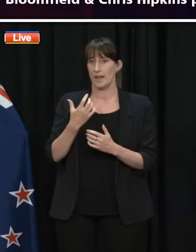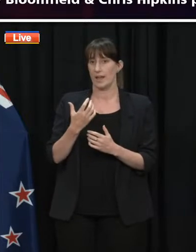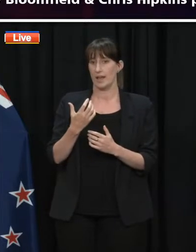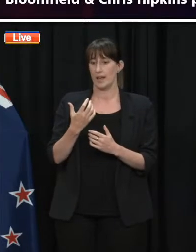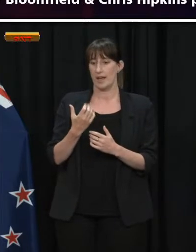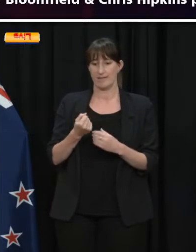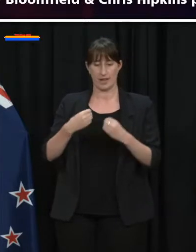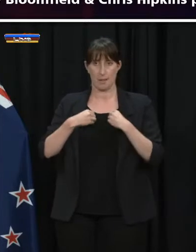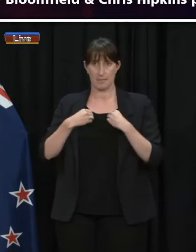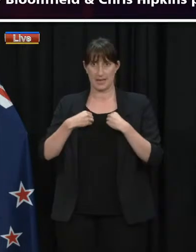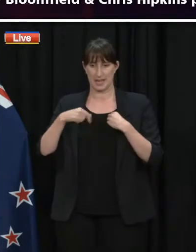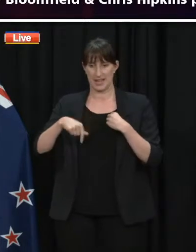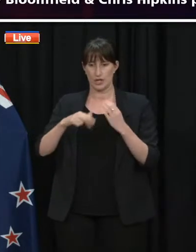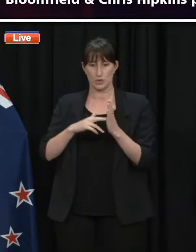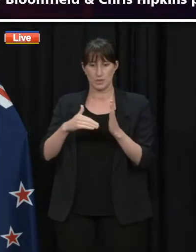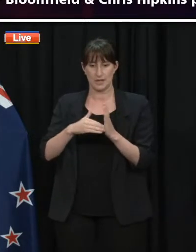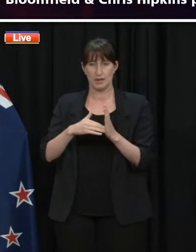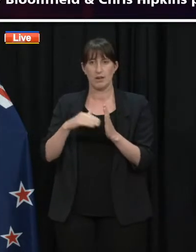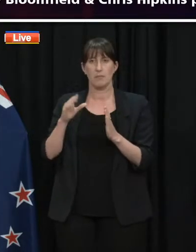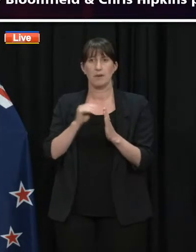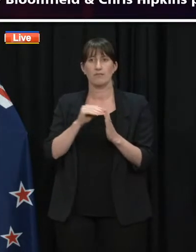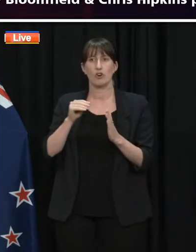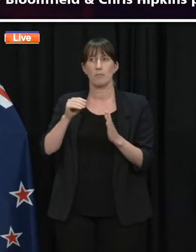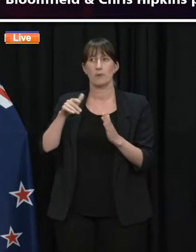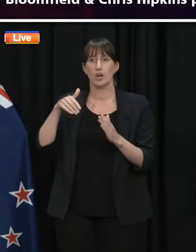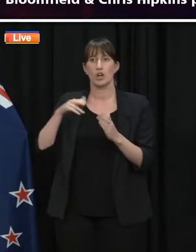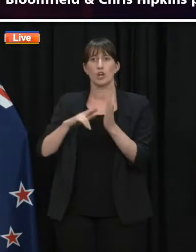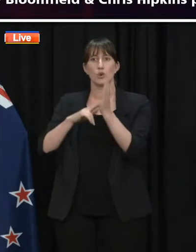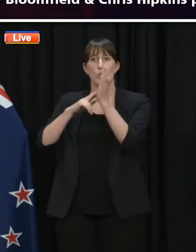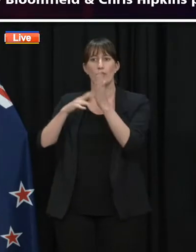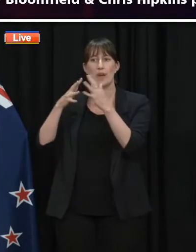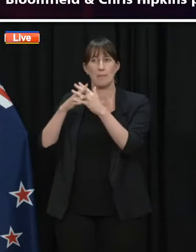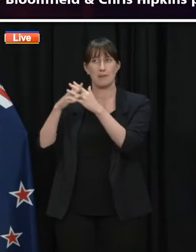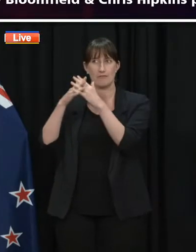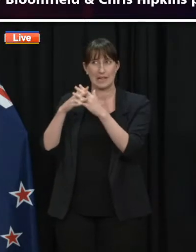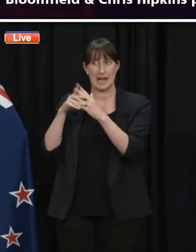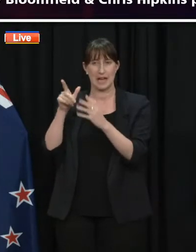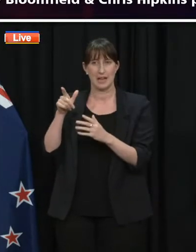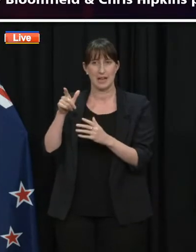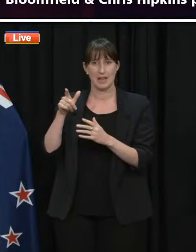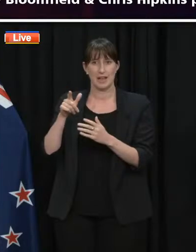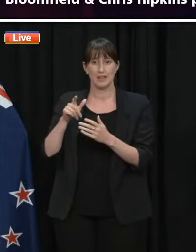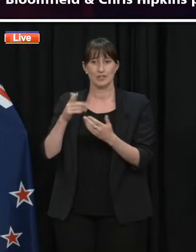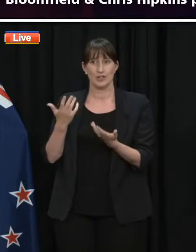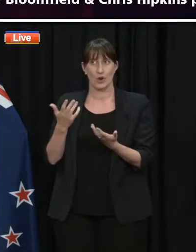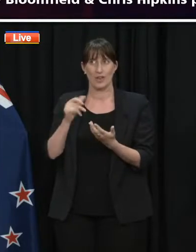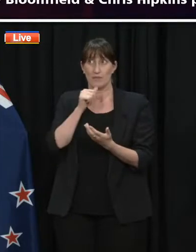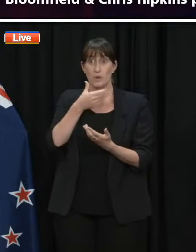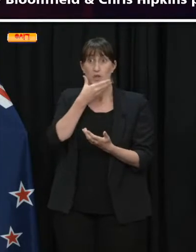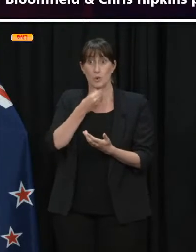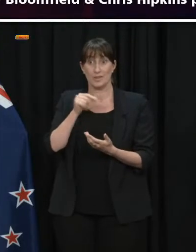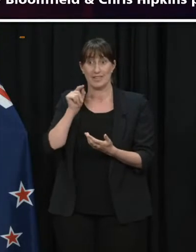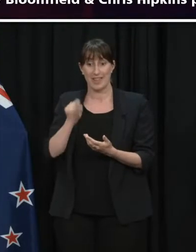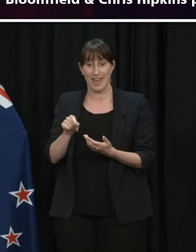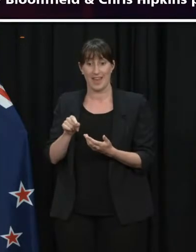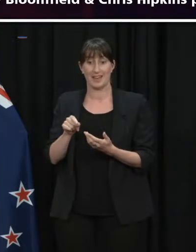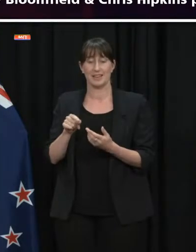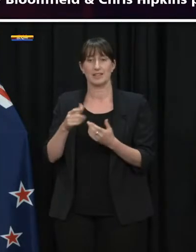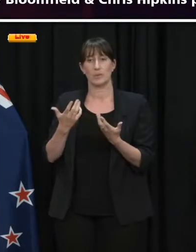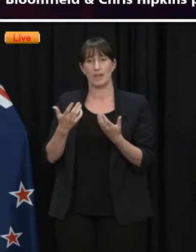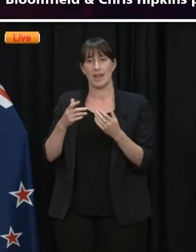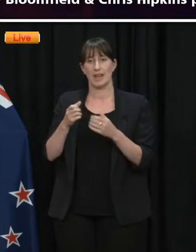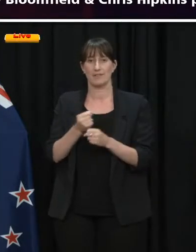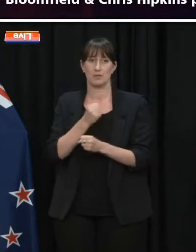to use here in New Zealand is from North America. We would need to validate that in the New Zealand setting, just as we did with PCR testing